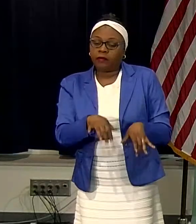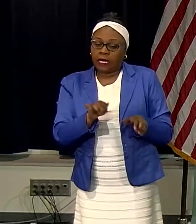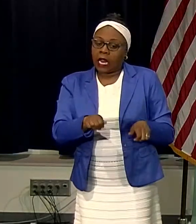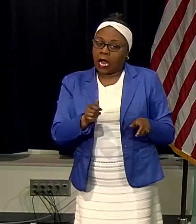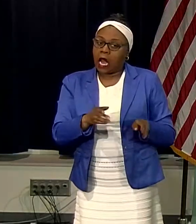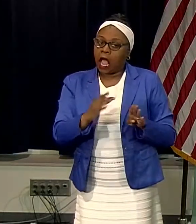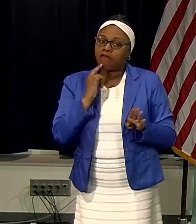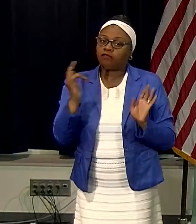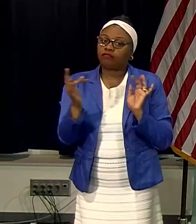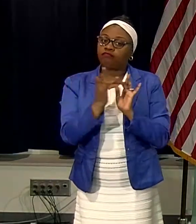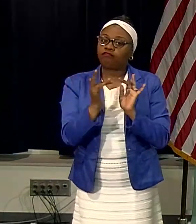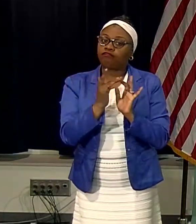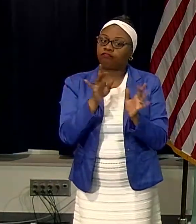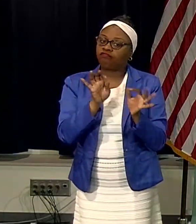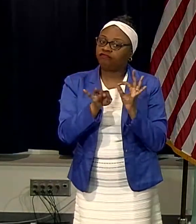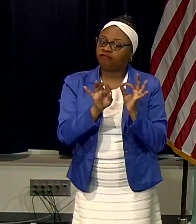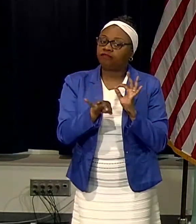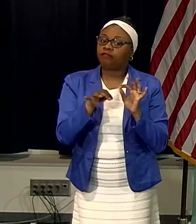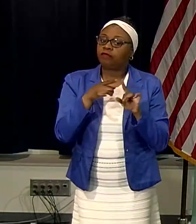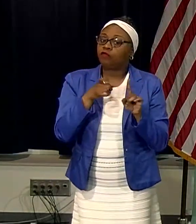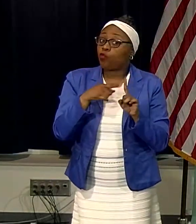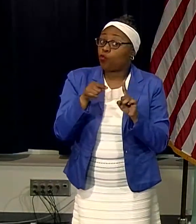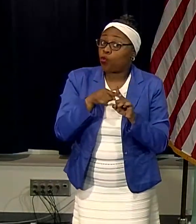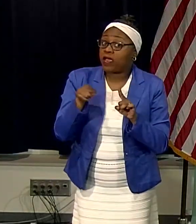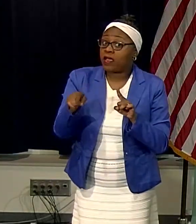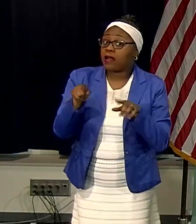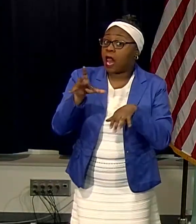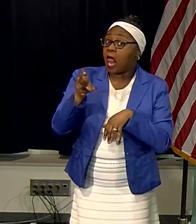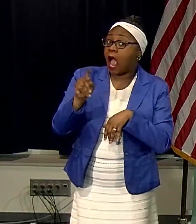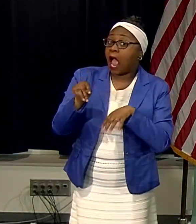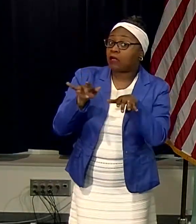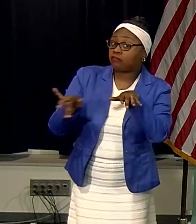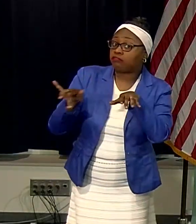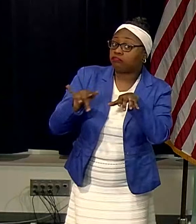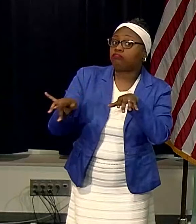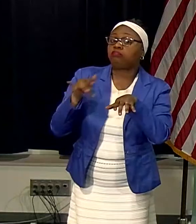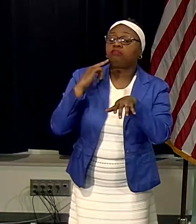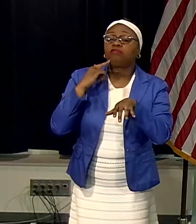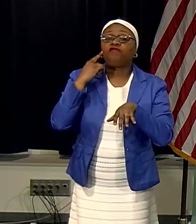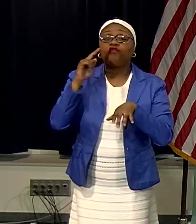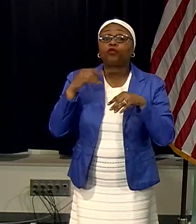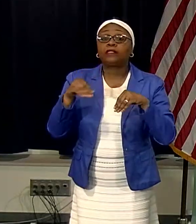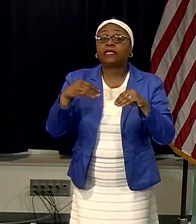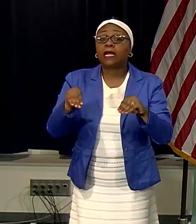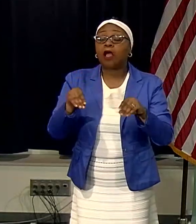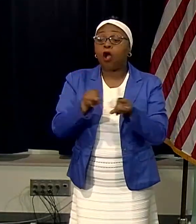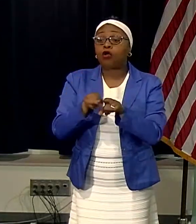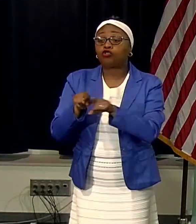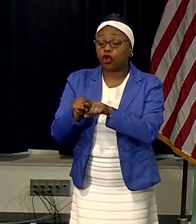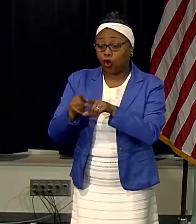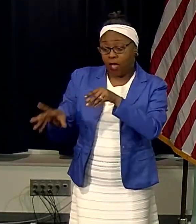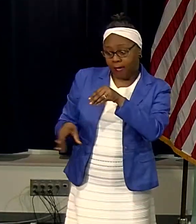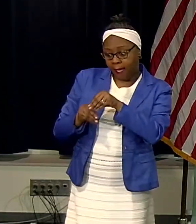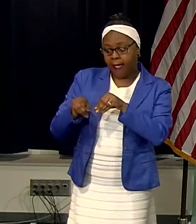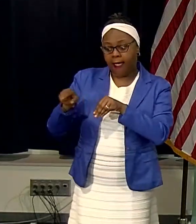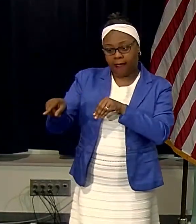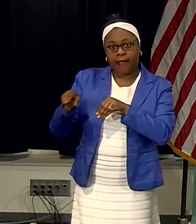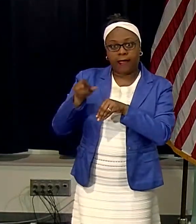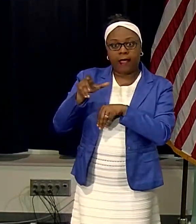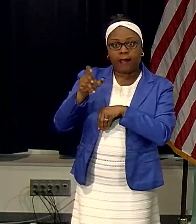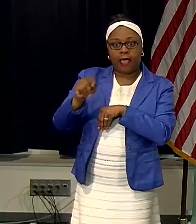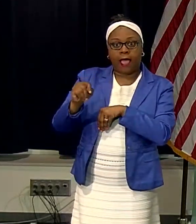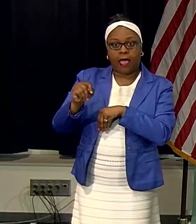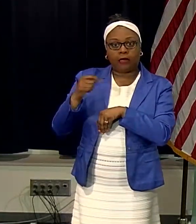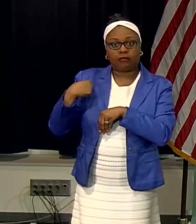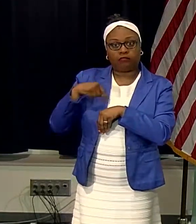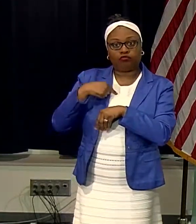possibly receive a notification for when this lot will be listed for sale. Also, that will allow this lot to be listed for sale, or at least be on our